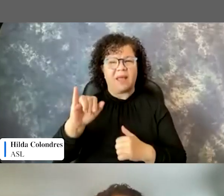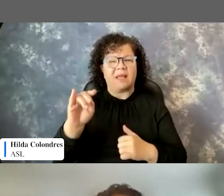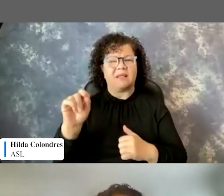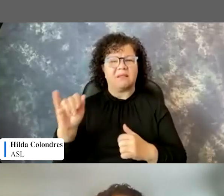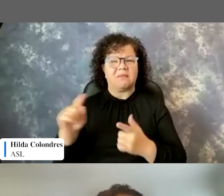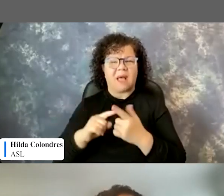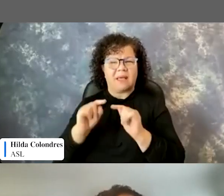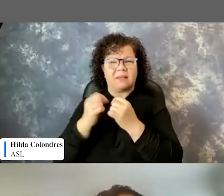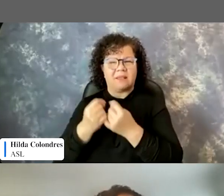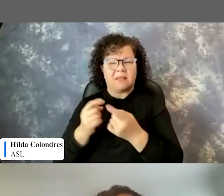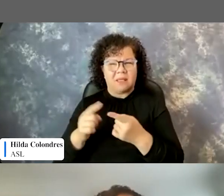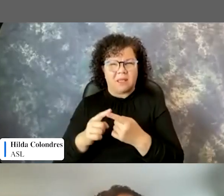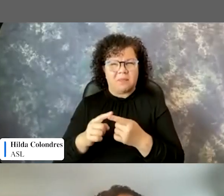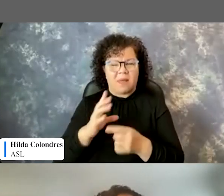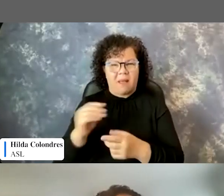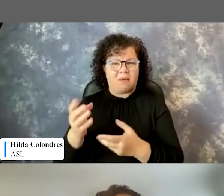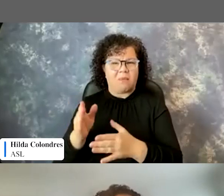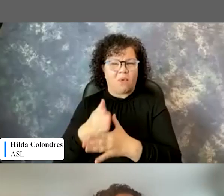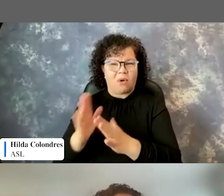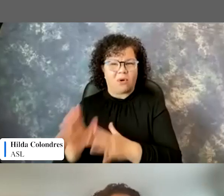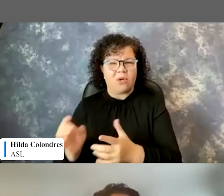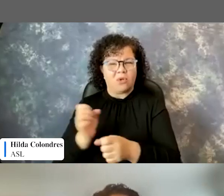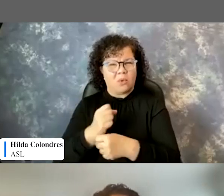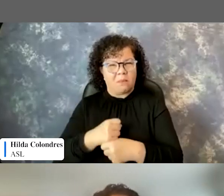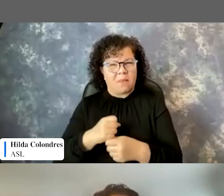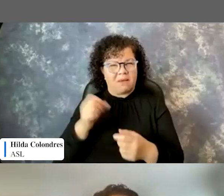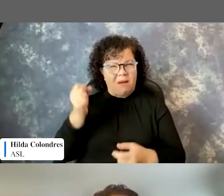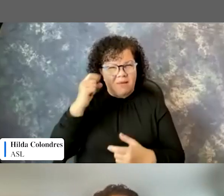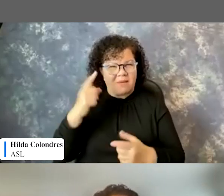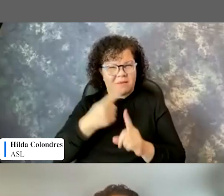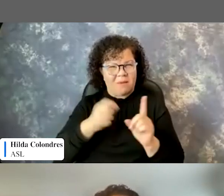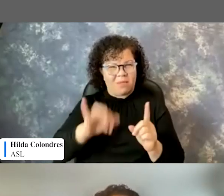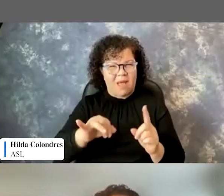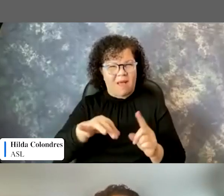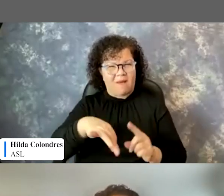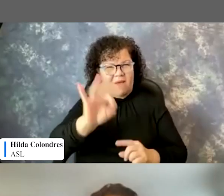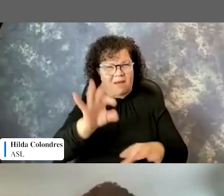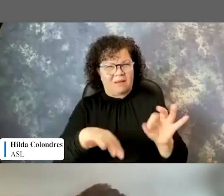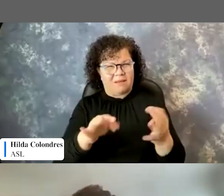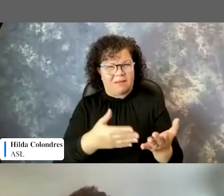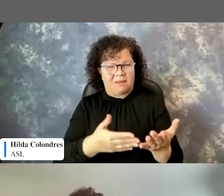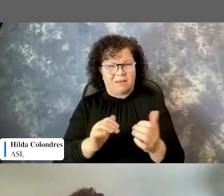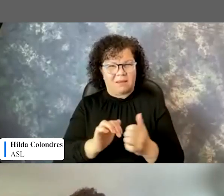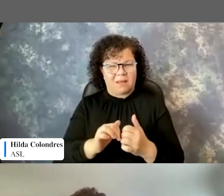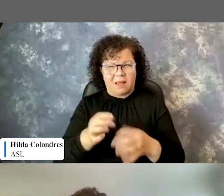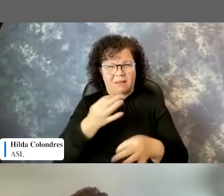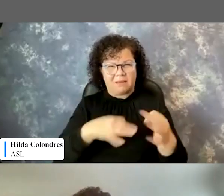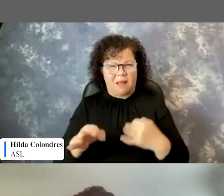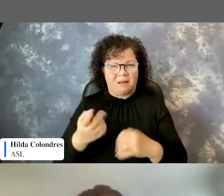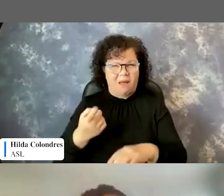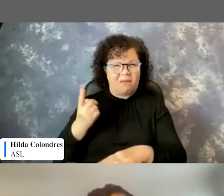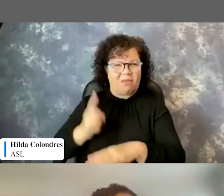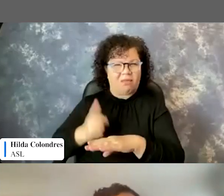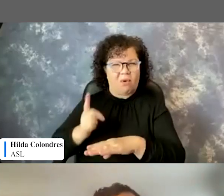the evaluation or making meaning of the evaluation findings? So thank you for this 2-part